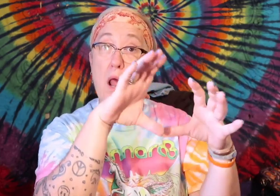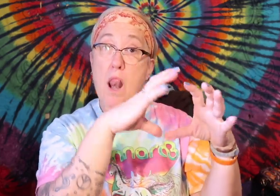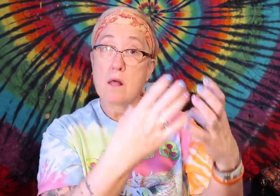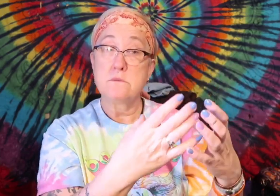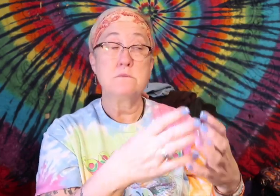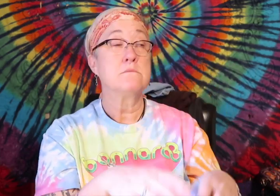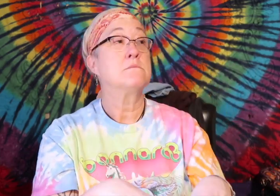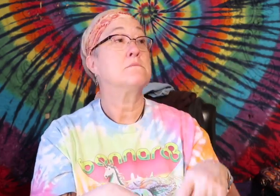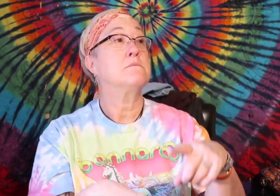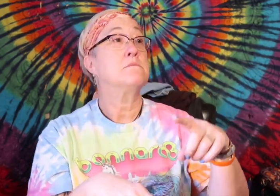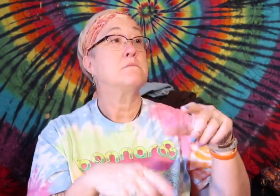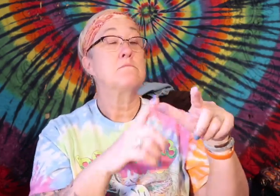up for the classes.